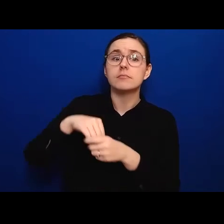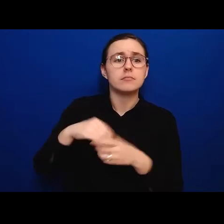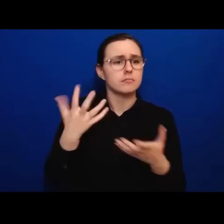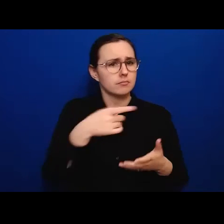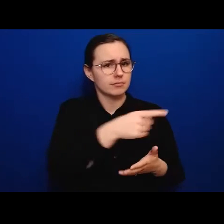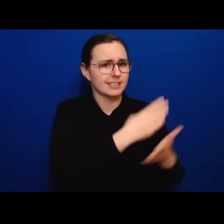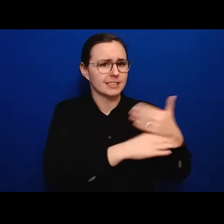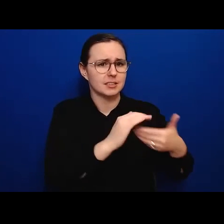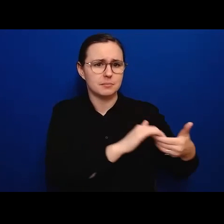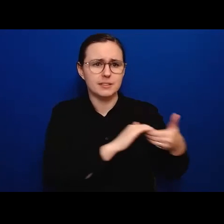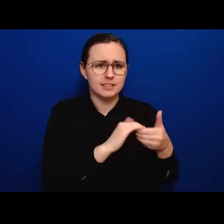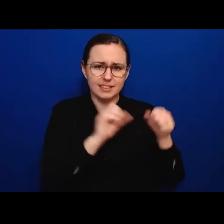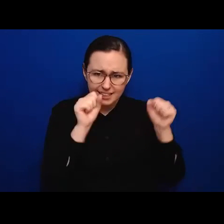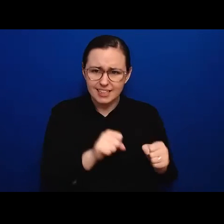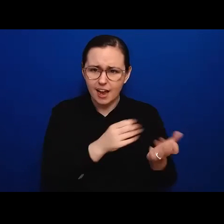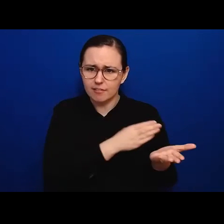One of the